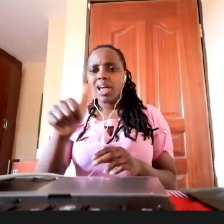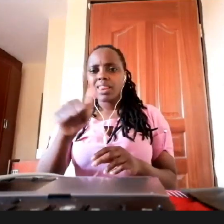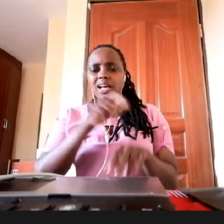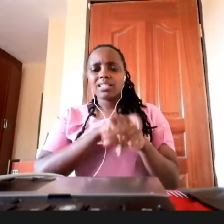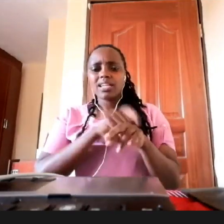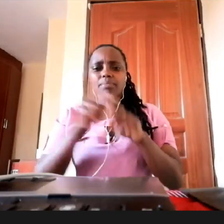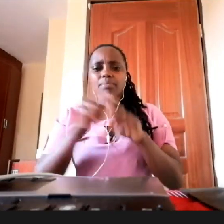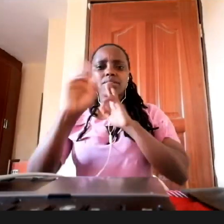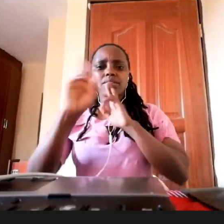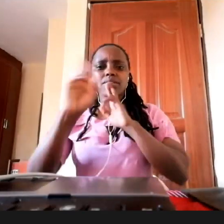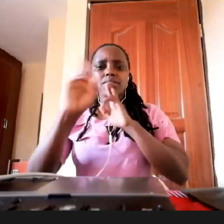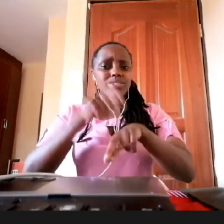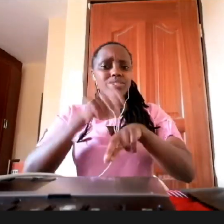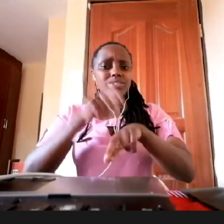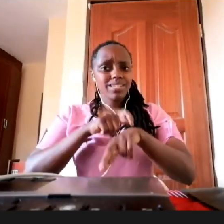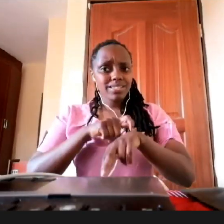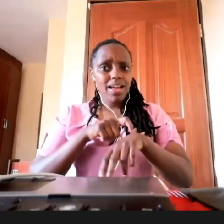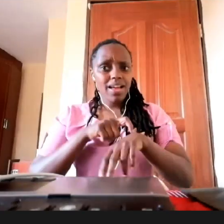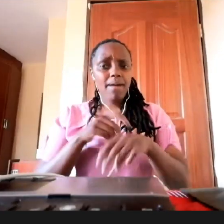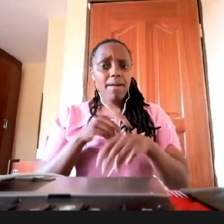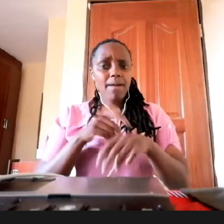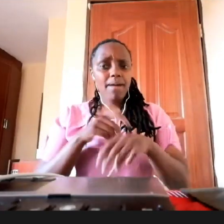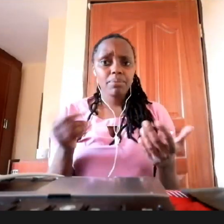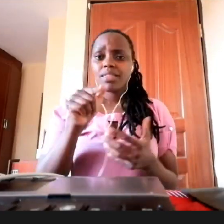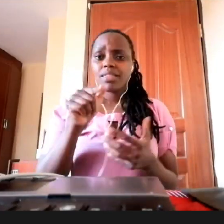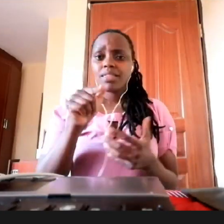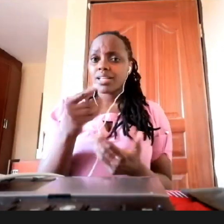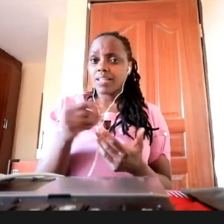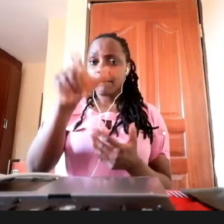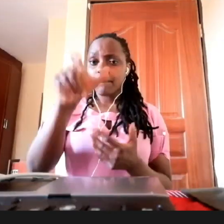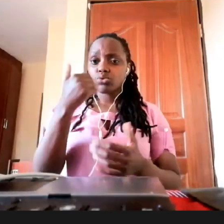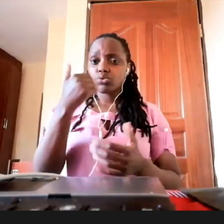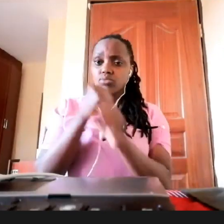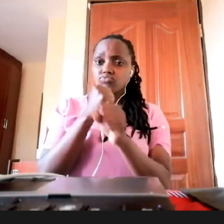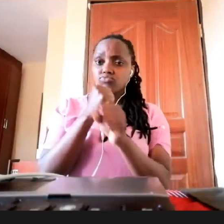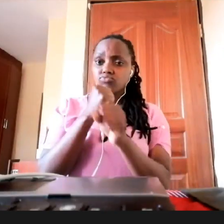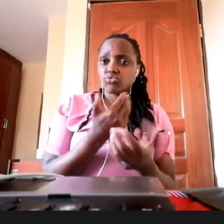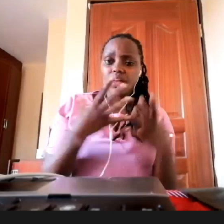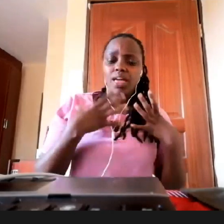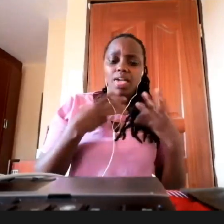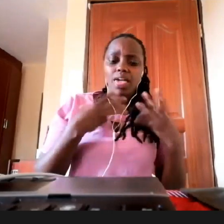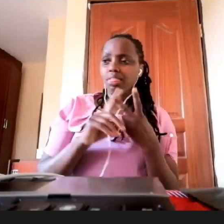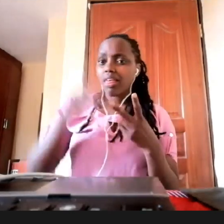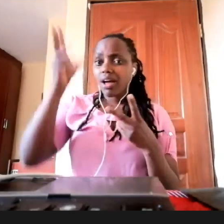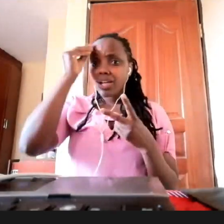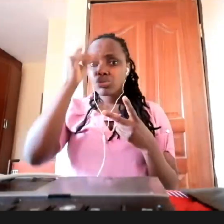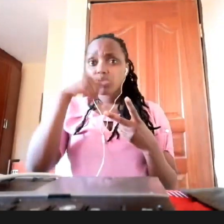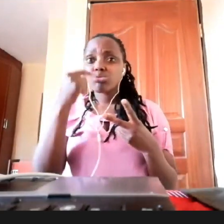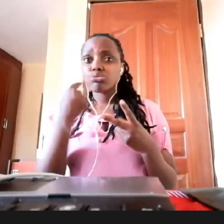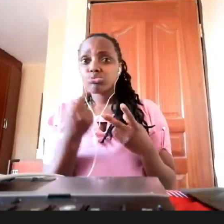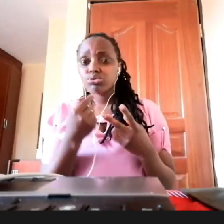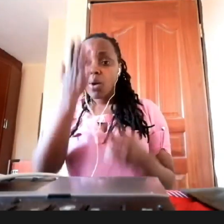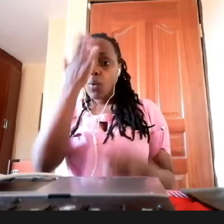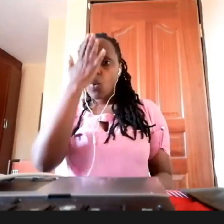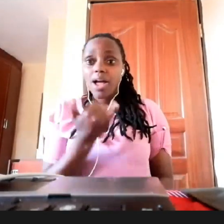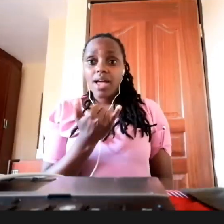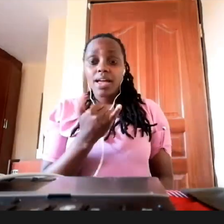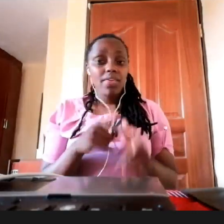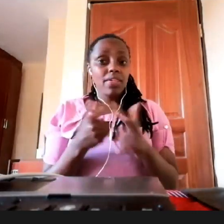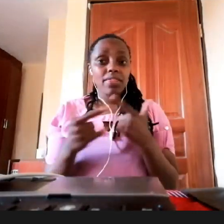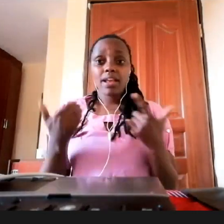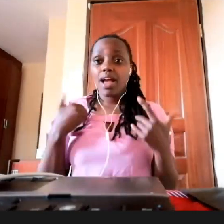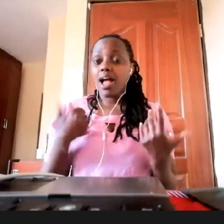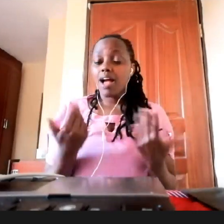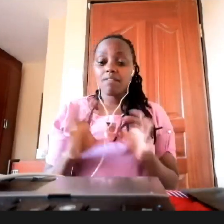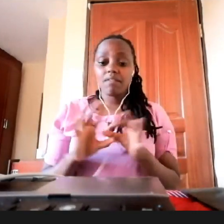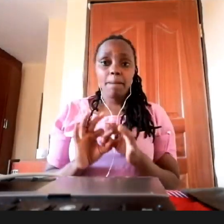season. So where is this guy who was doing health? Where is this person who was doing education? Because at that point, there's already a